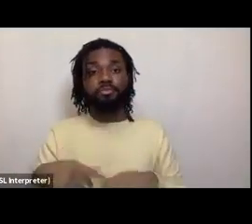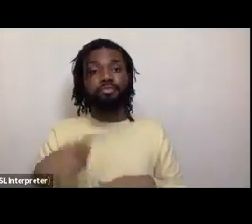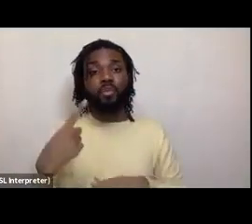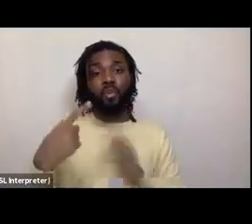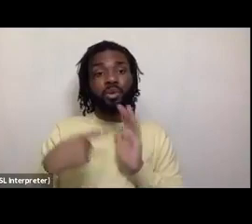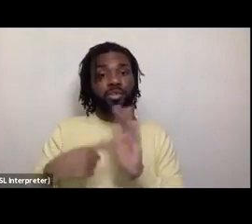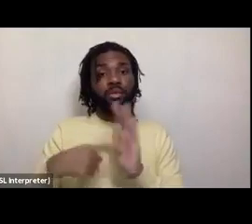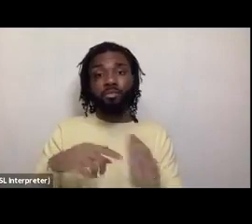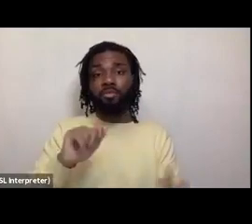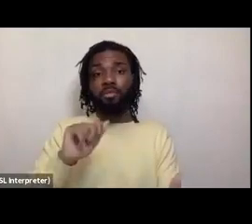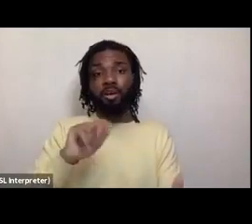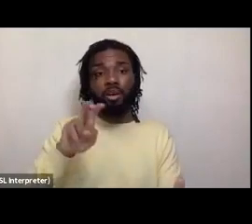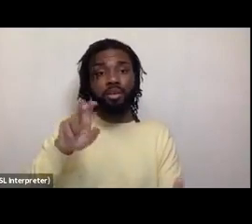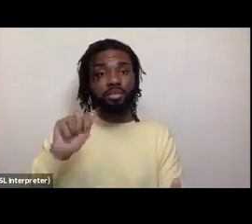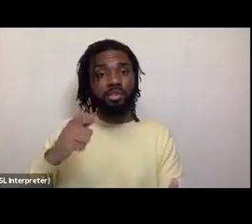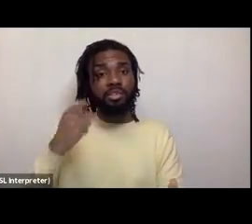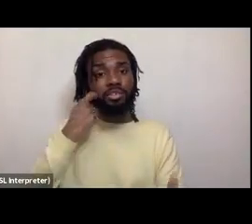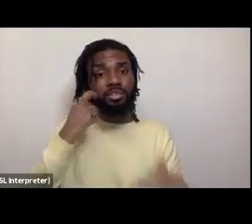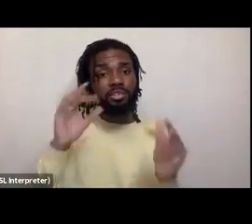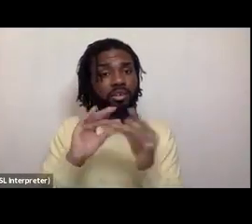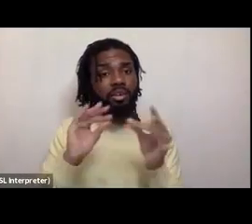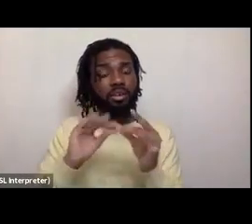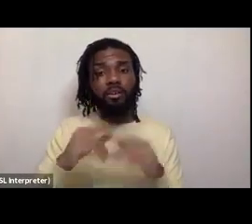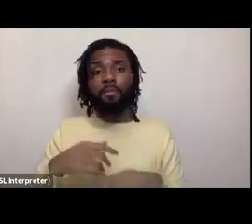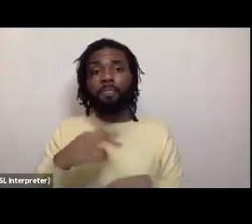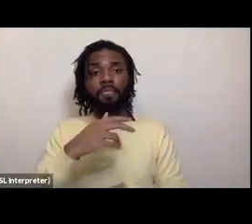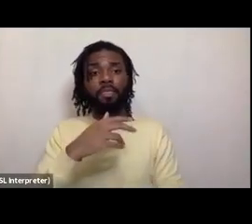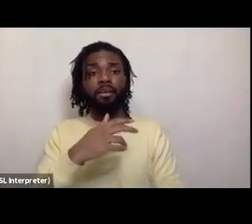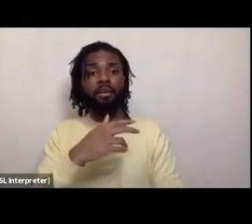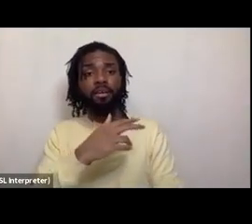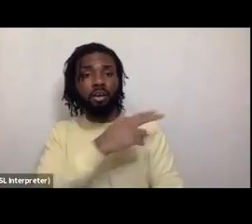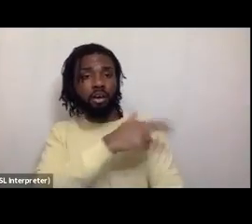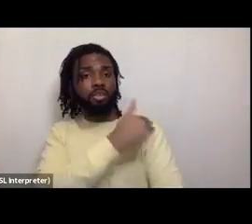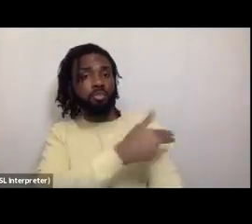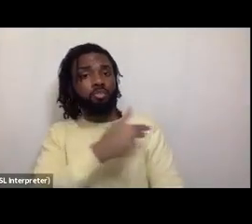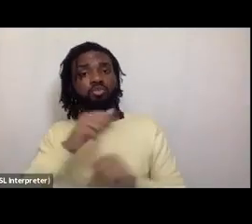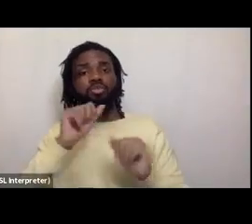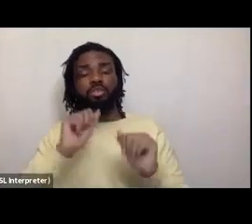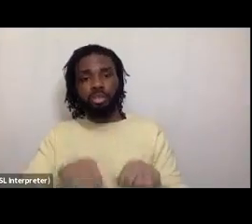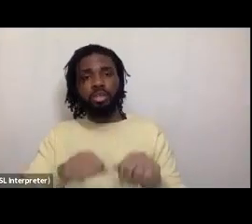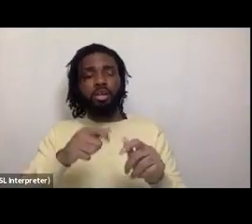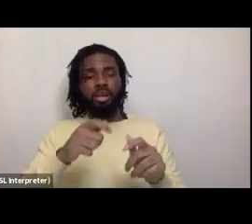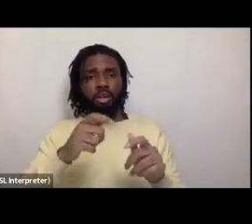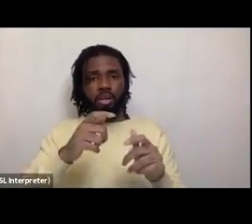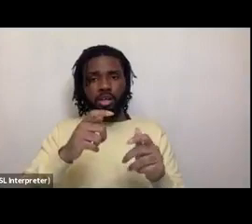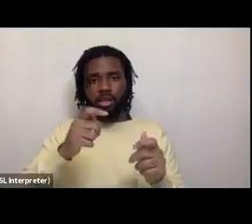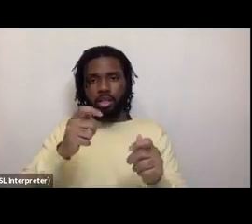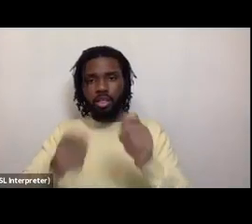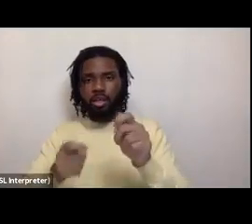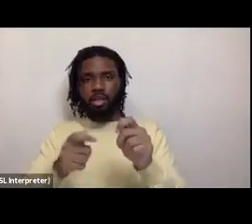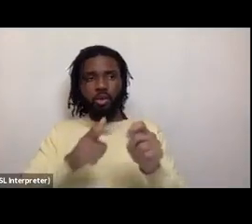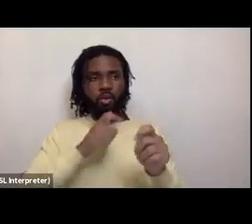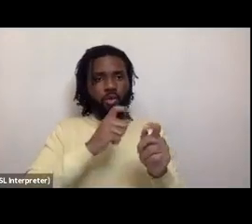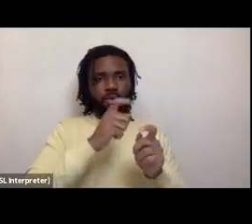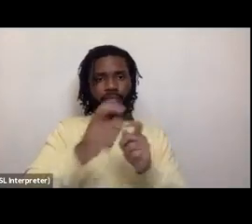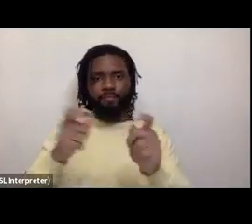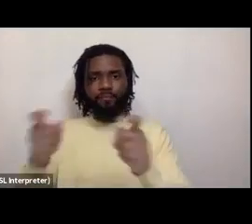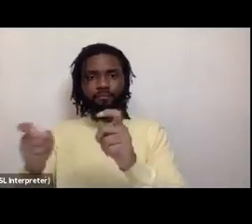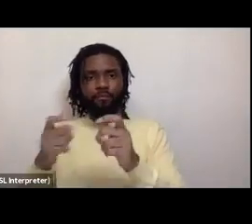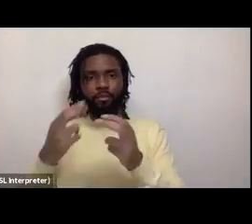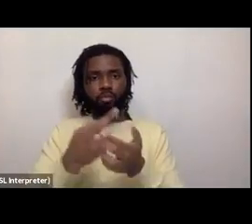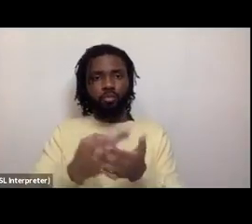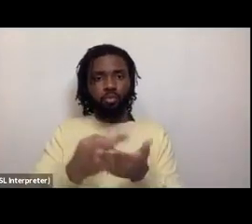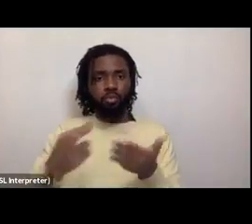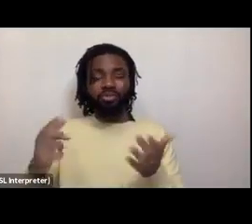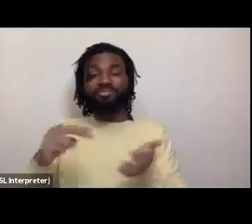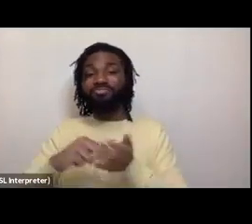guidelines are able to reallocate resources, basically meaning